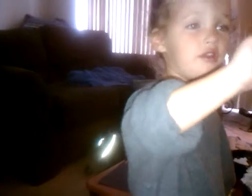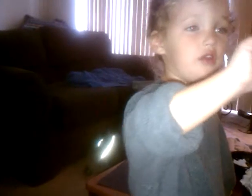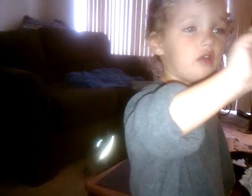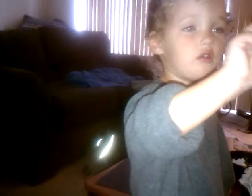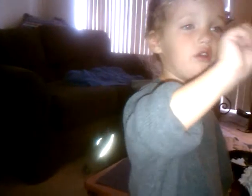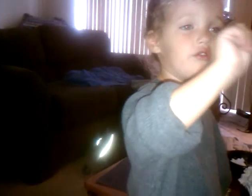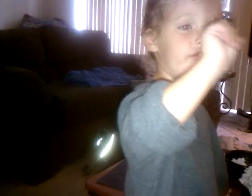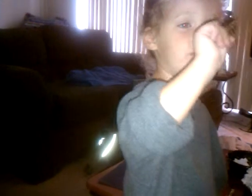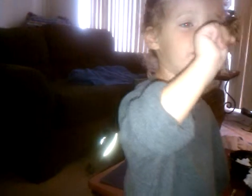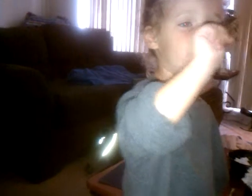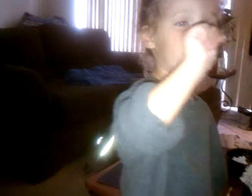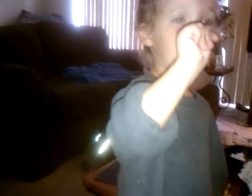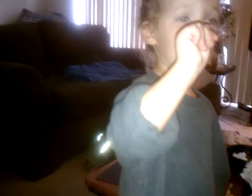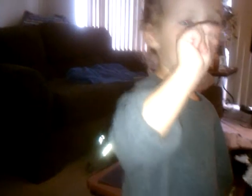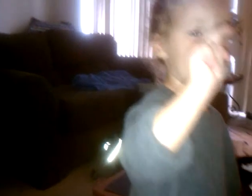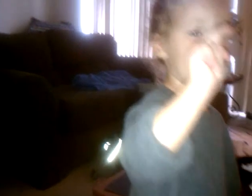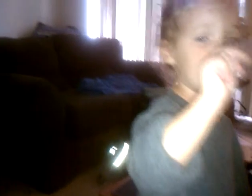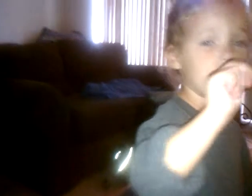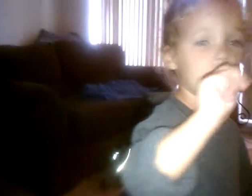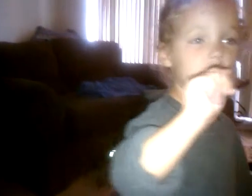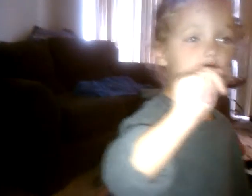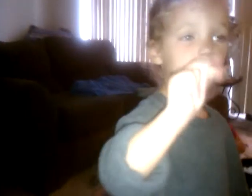I'm going to find the letter. I know. U,